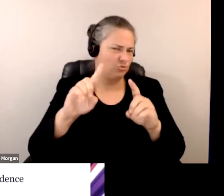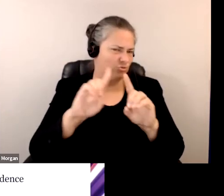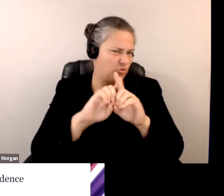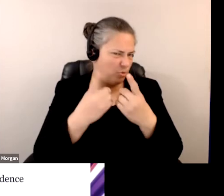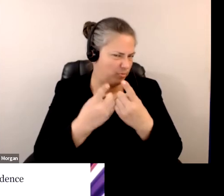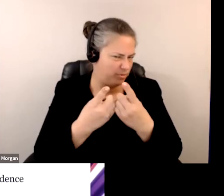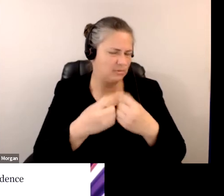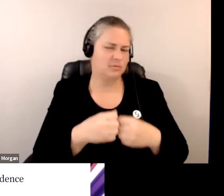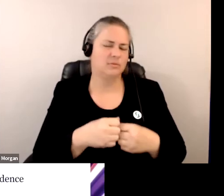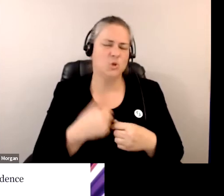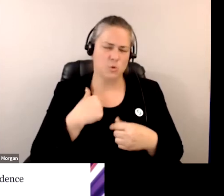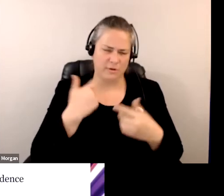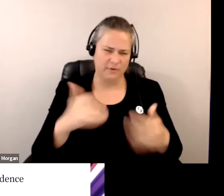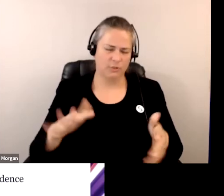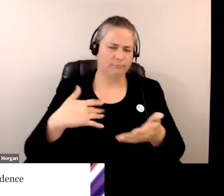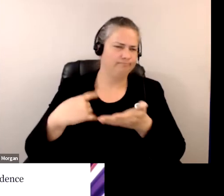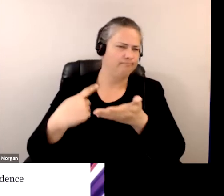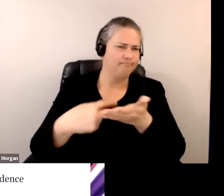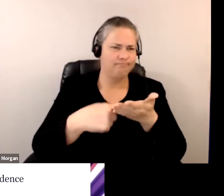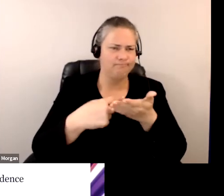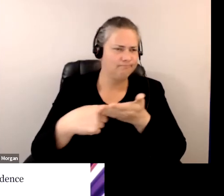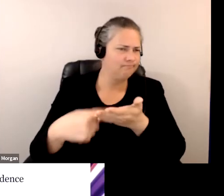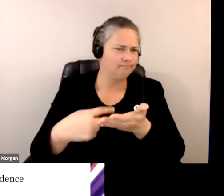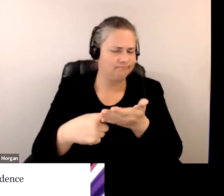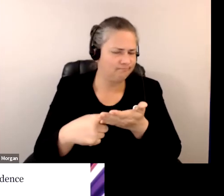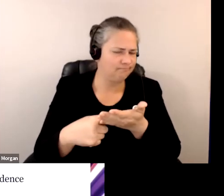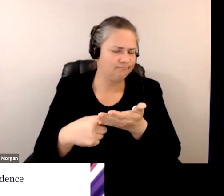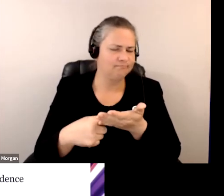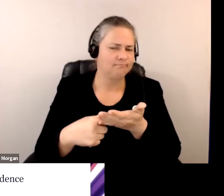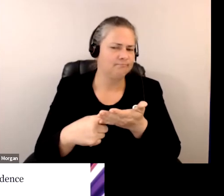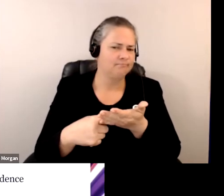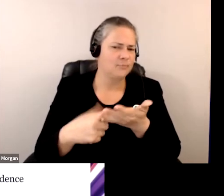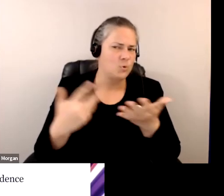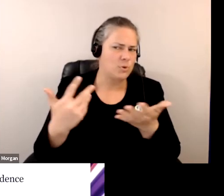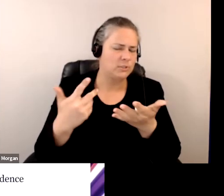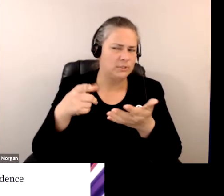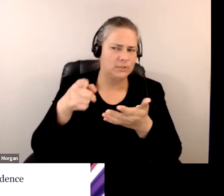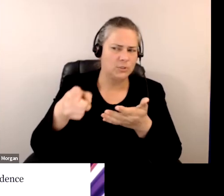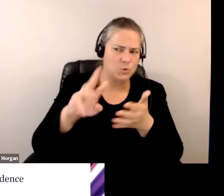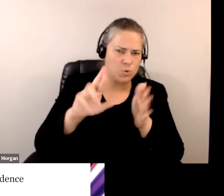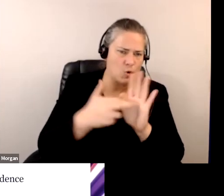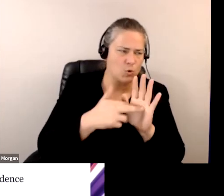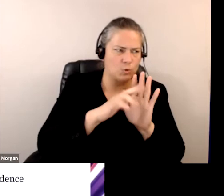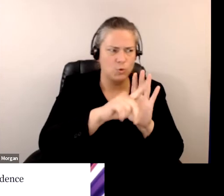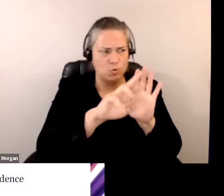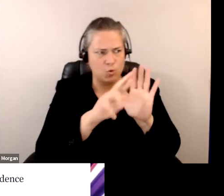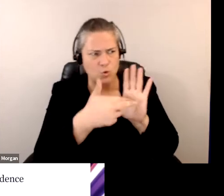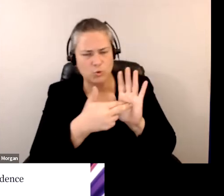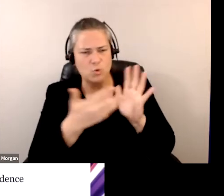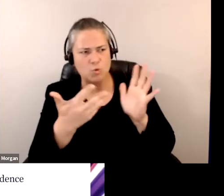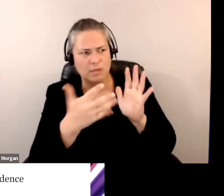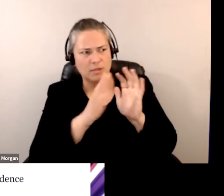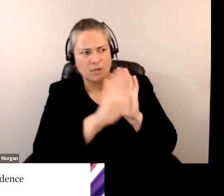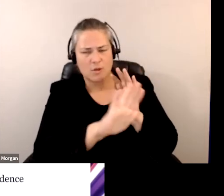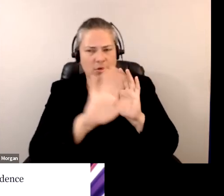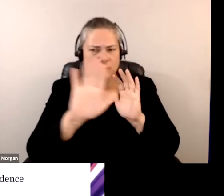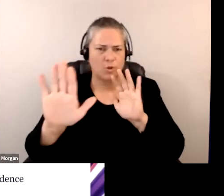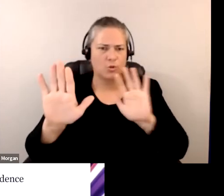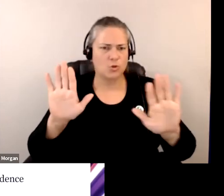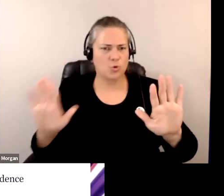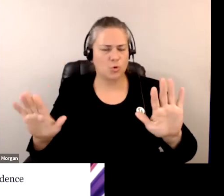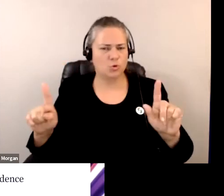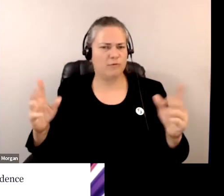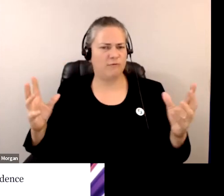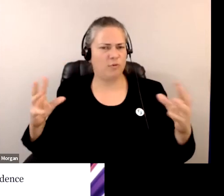We talked a great deal about the different roles that these different actors need to play to bring